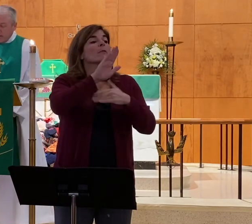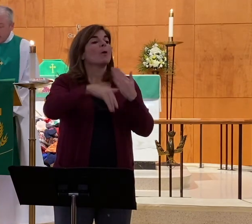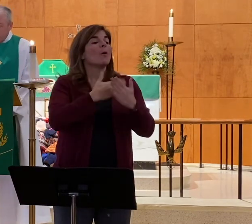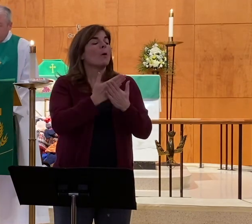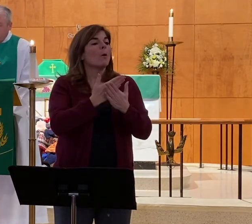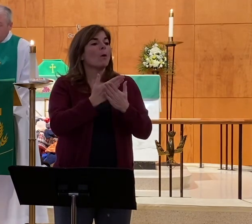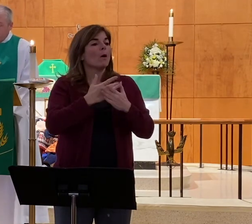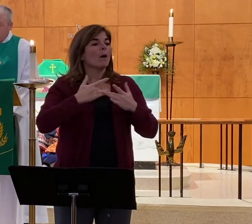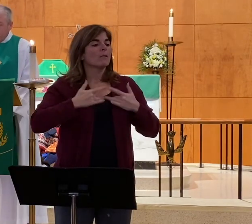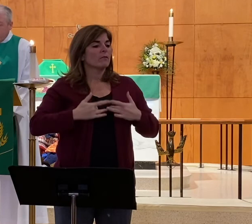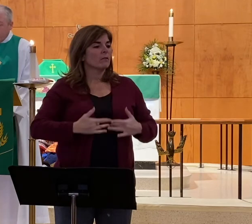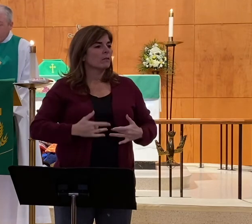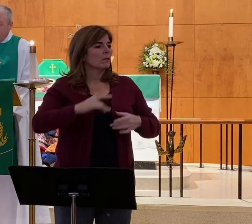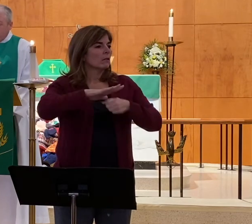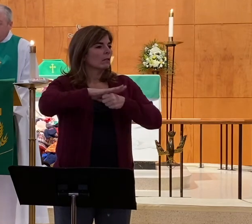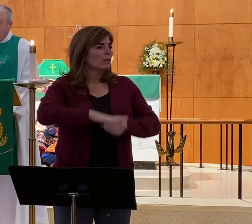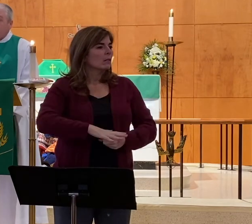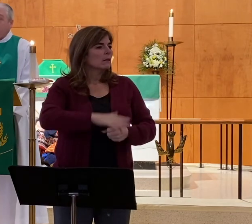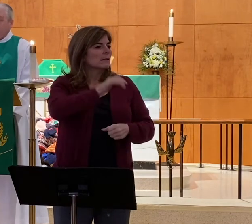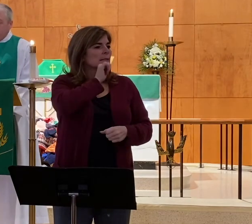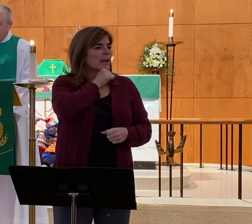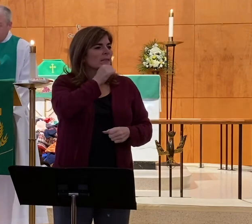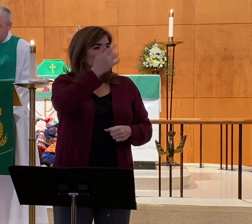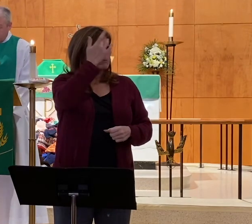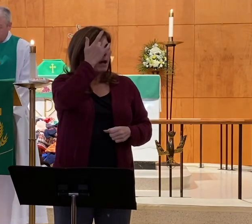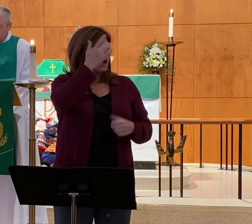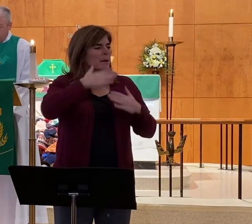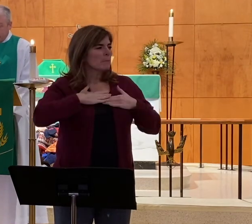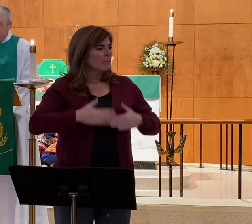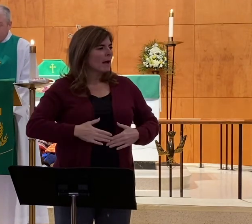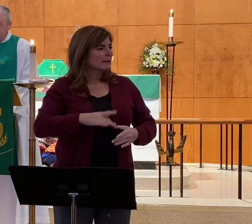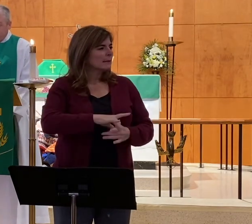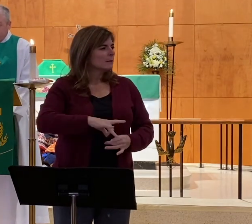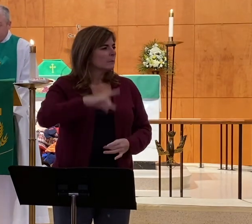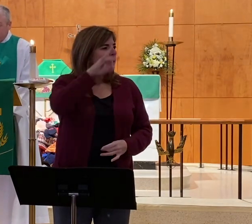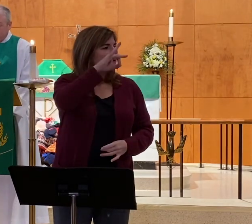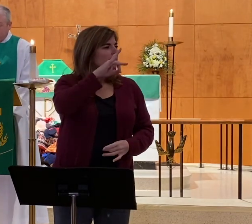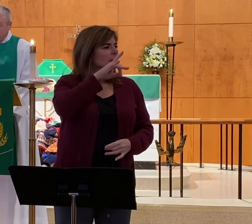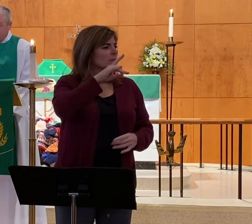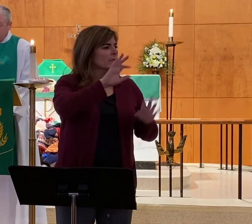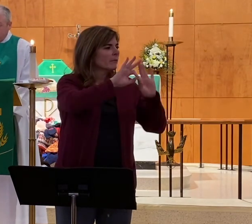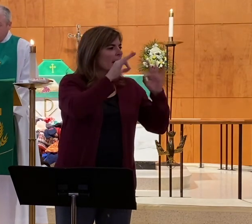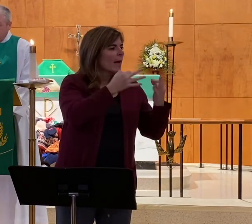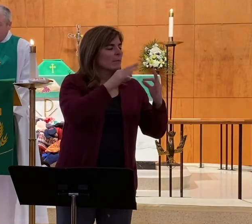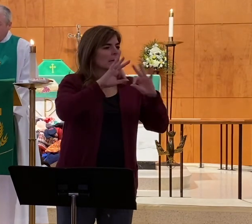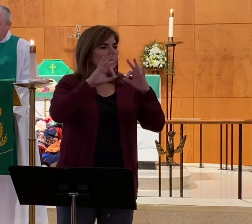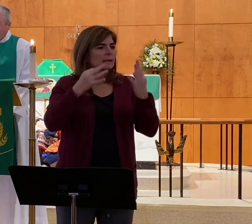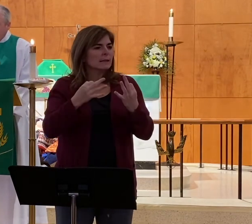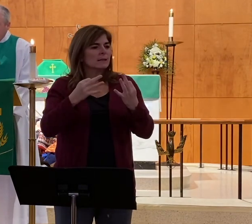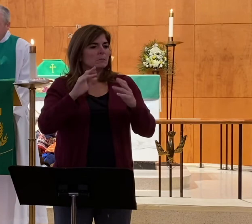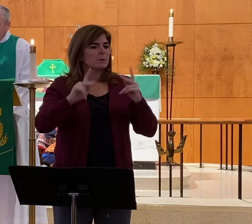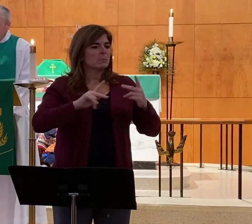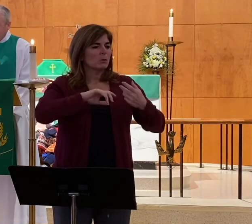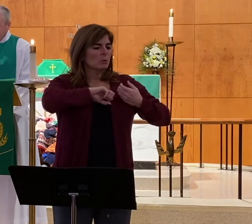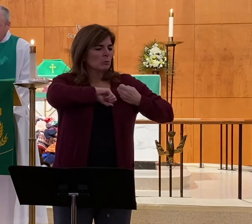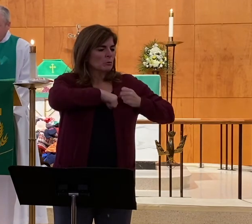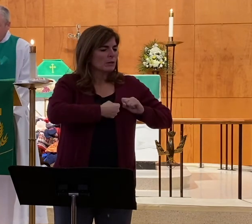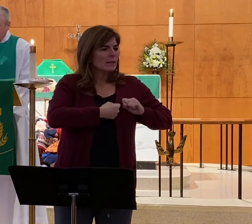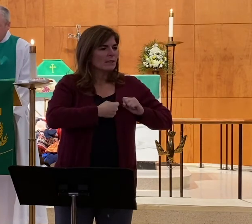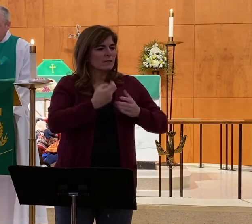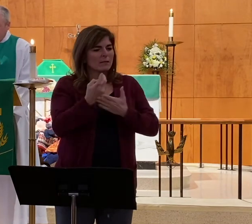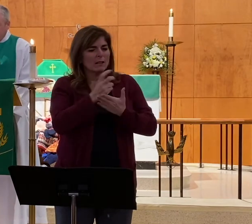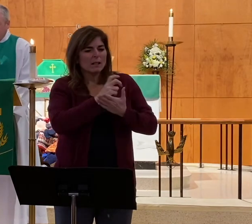oppressed, for those who suffer in body, mind, and spirit, for caregivers and families, for those who grieve and cannot